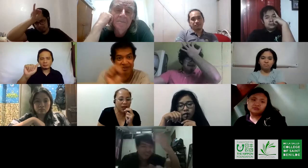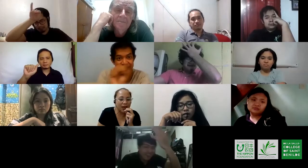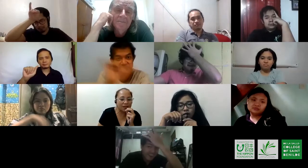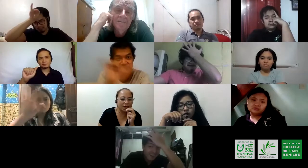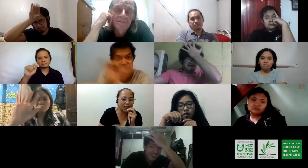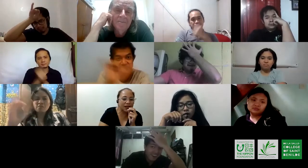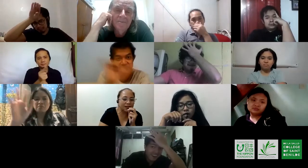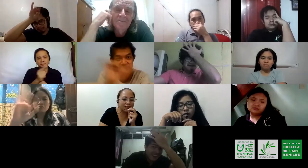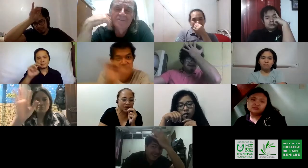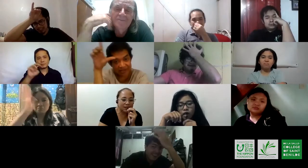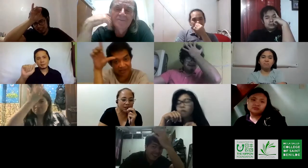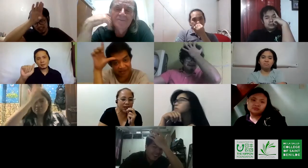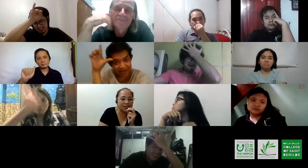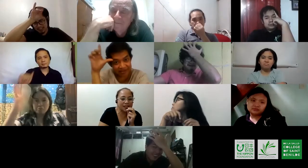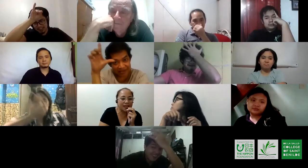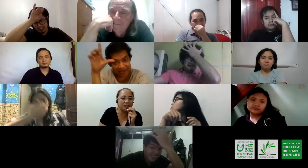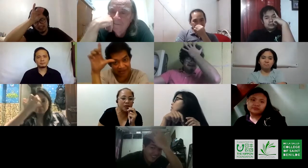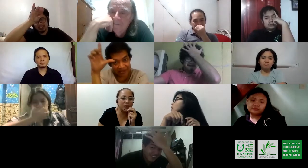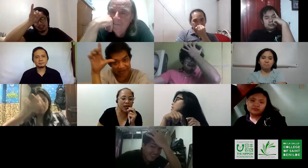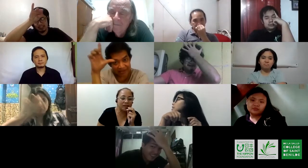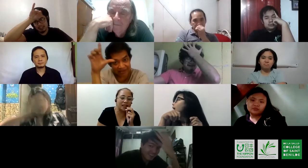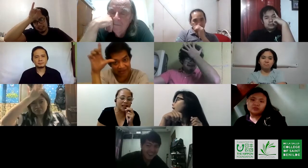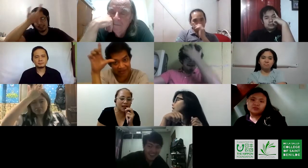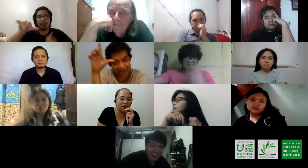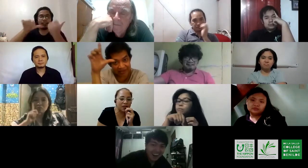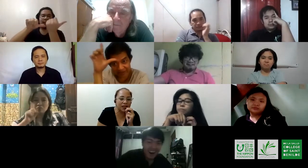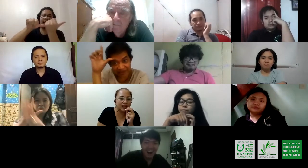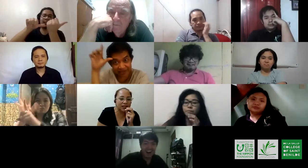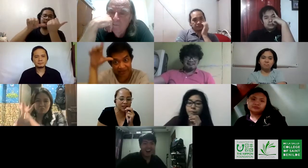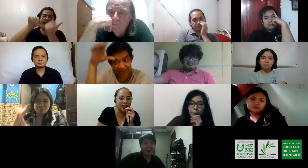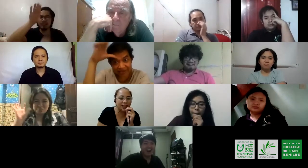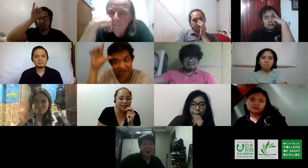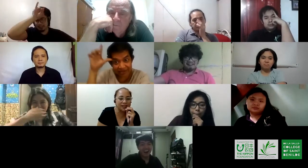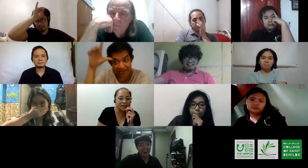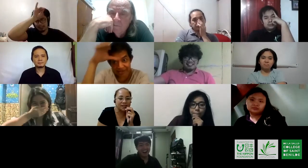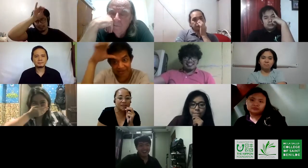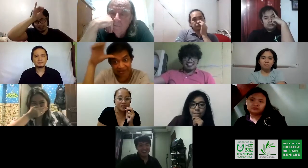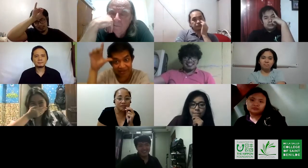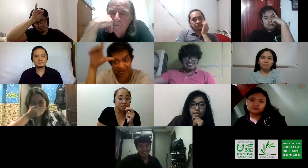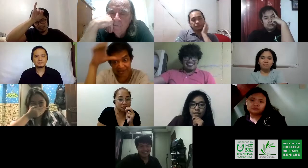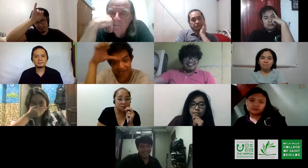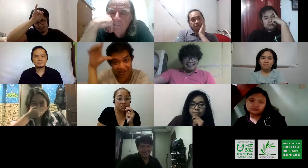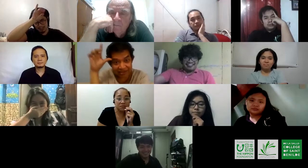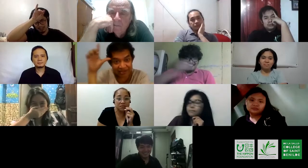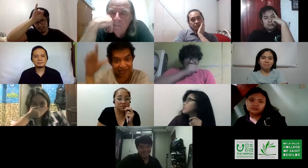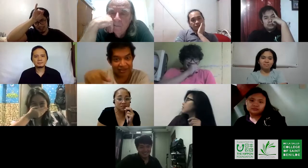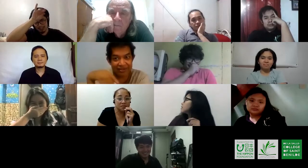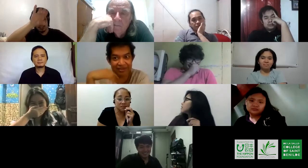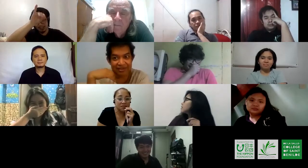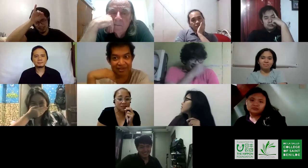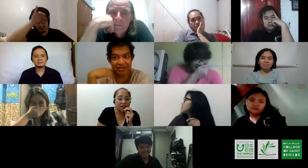Well, we have, Ray is saying we have Leo in Asdeas. Mm-hmm.